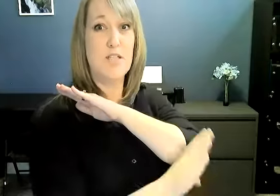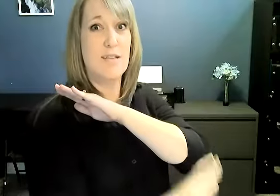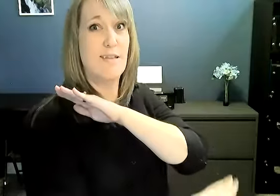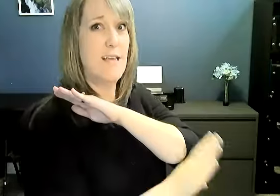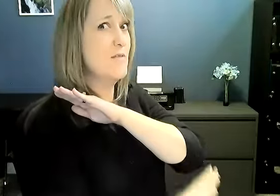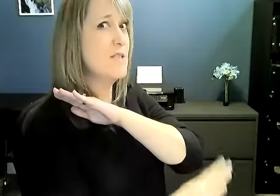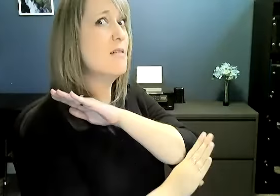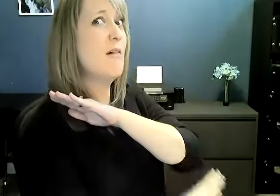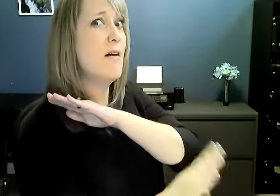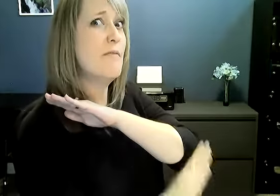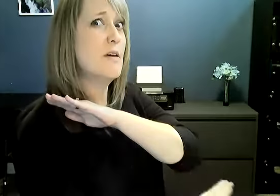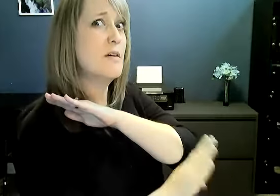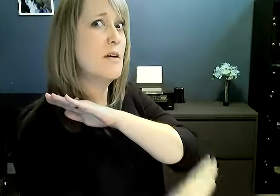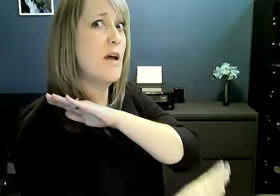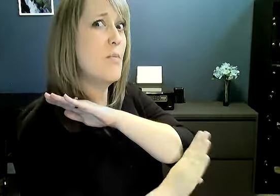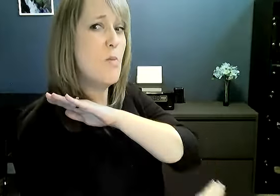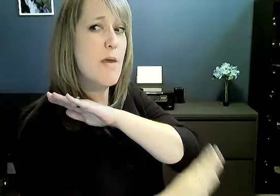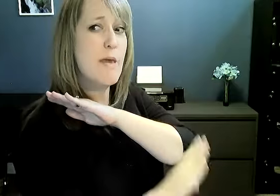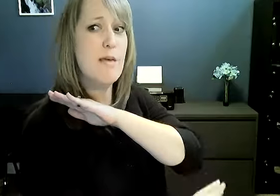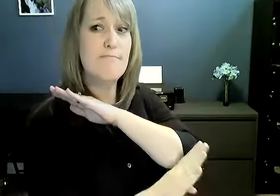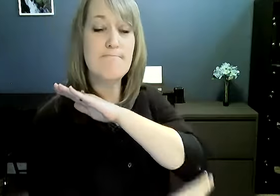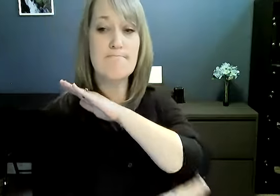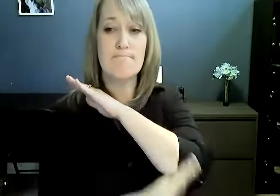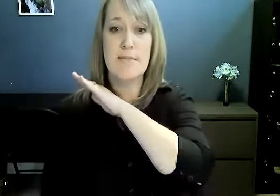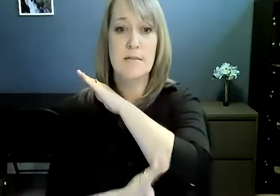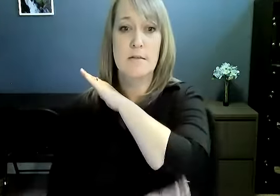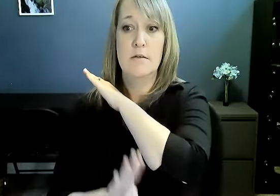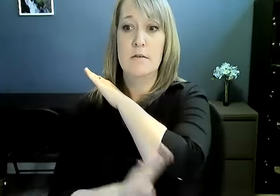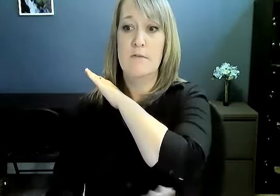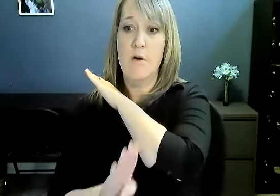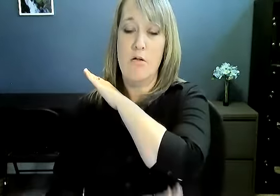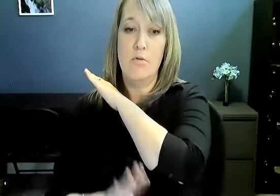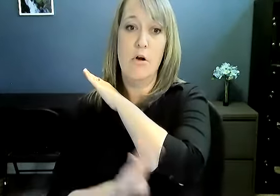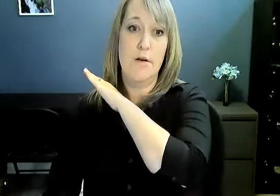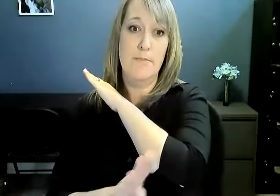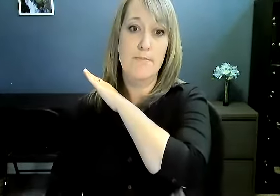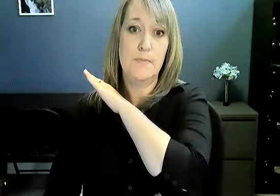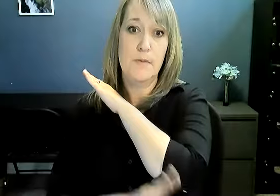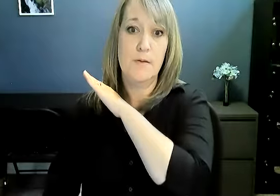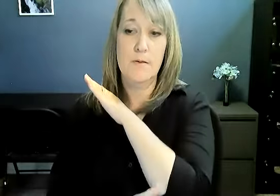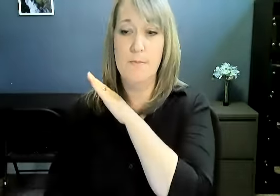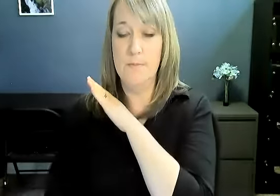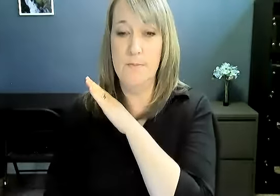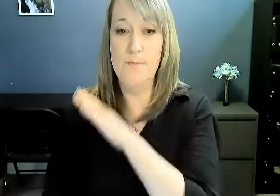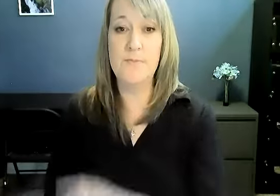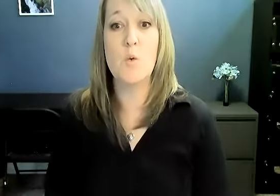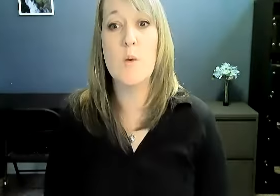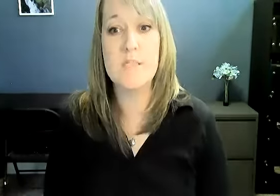the leaves off your elbow, maybe. Fall or autumn.